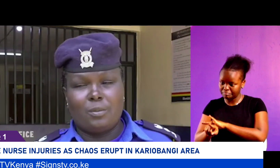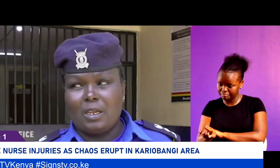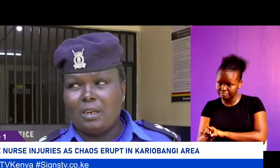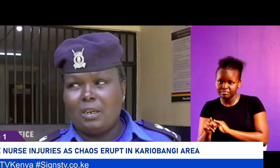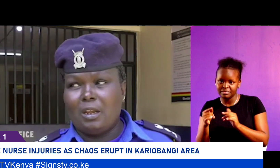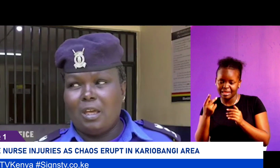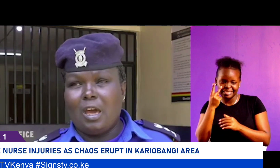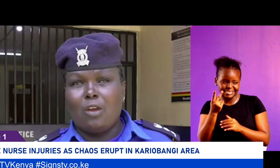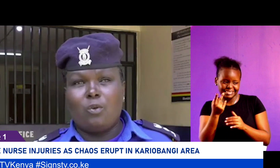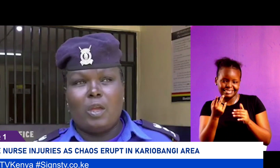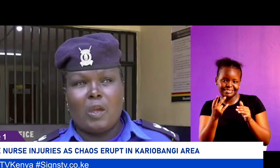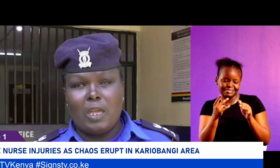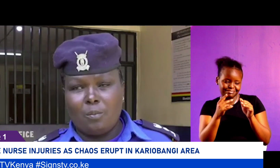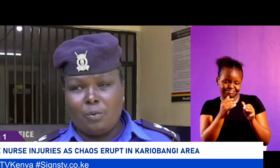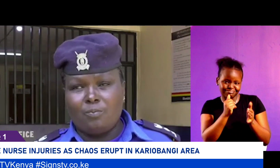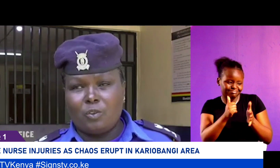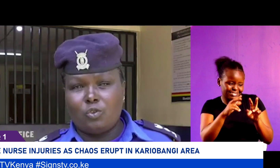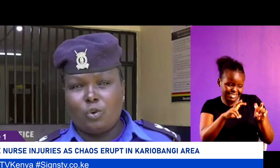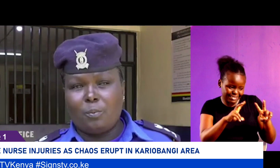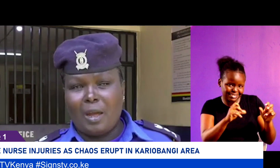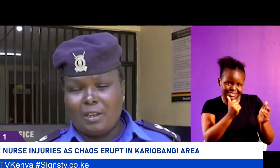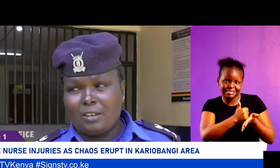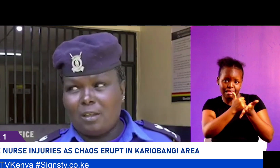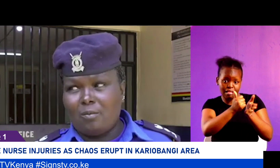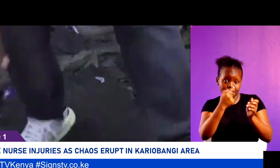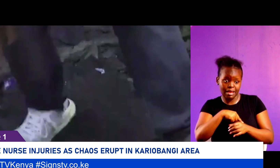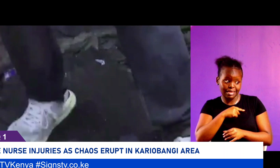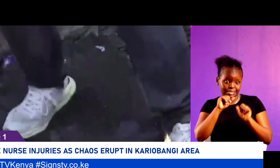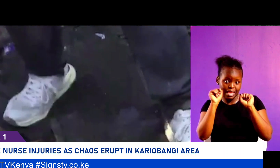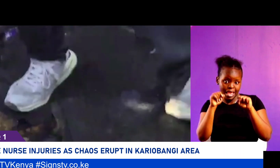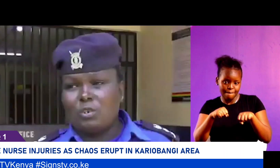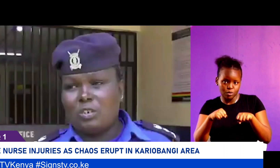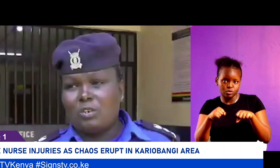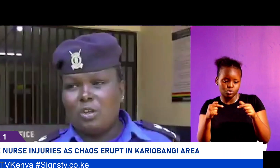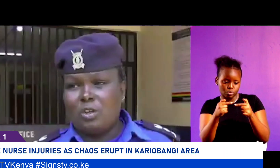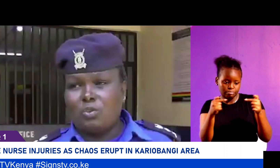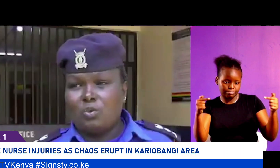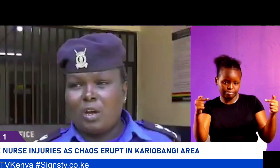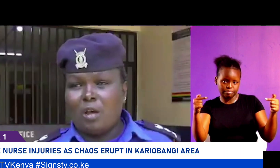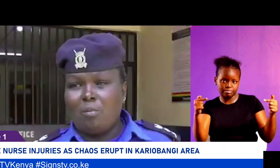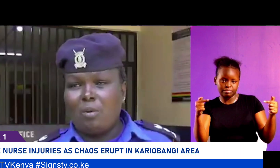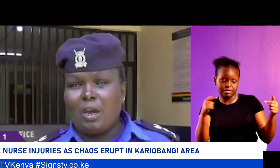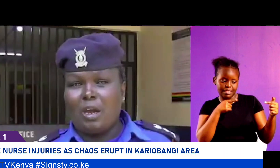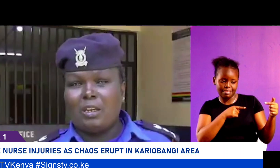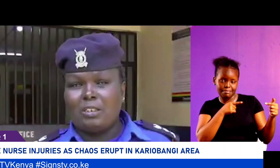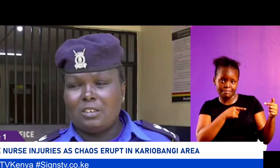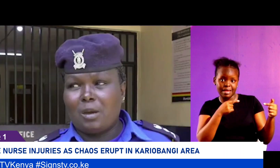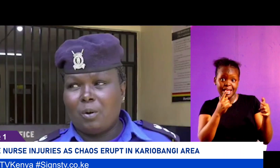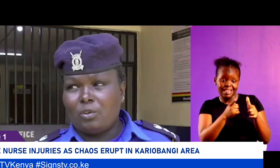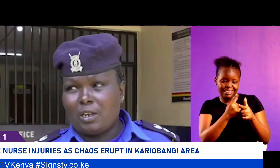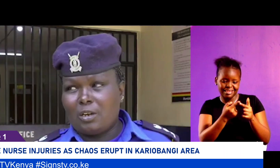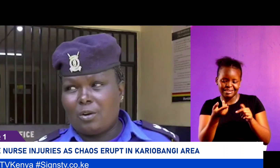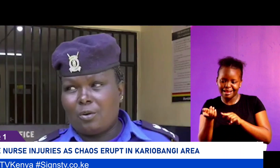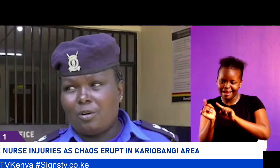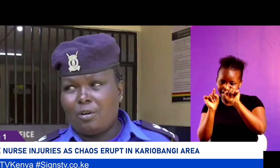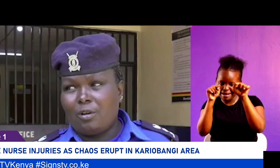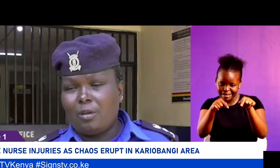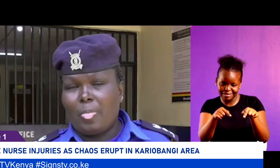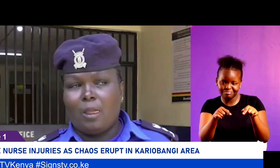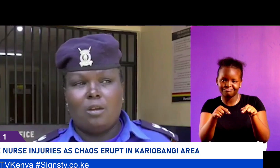reinforcement, and we were able to repulse them. So they resorted to come and disturb Outer Ring Road.